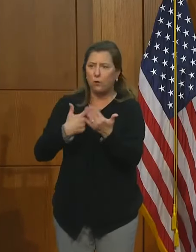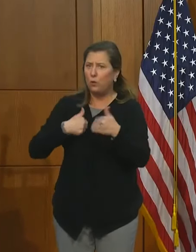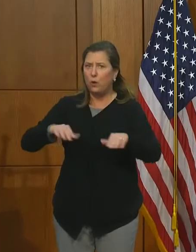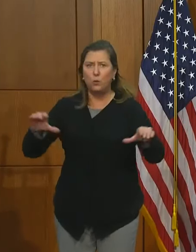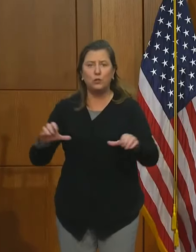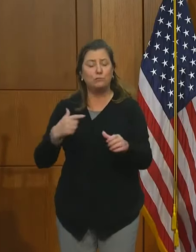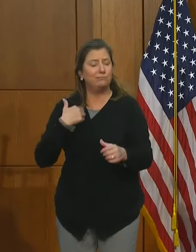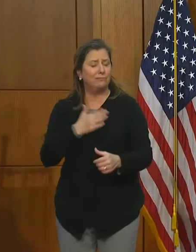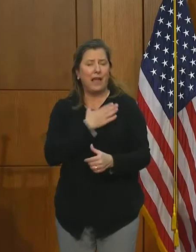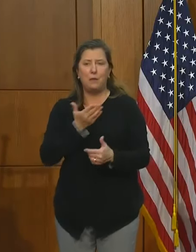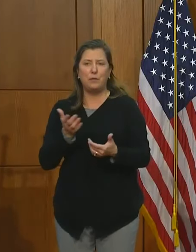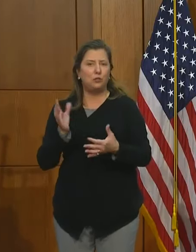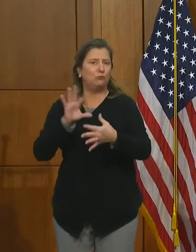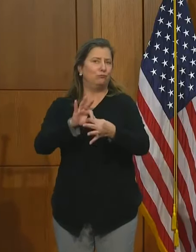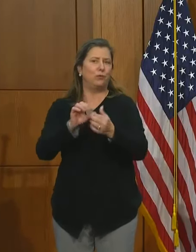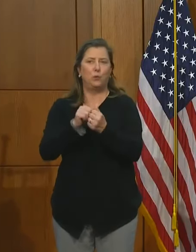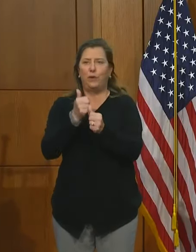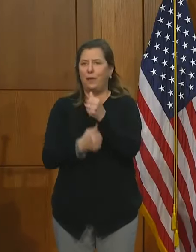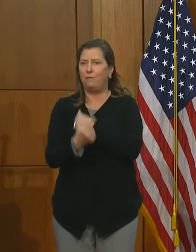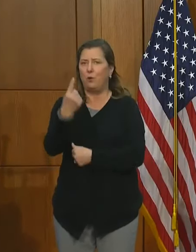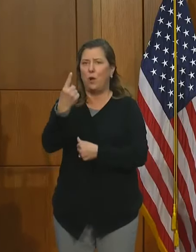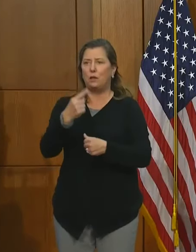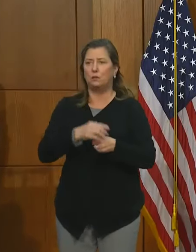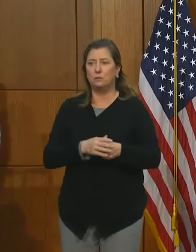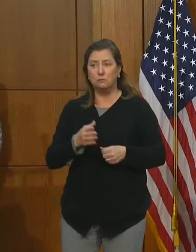and we're happy to link arms with everyone.